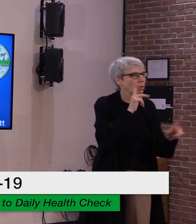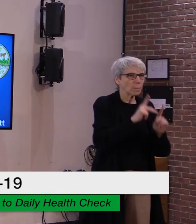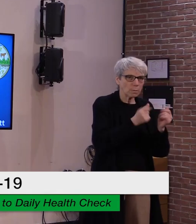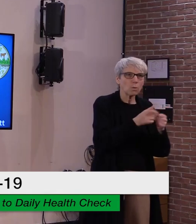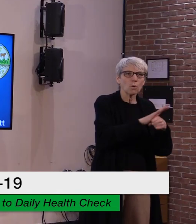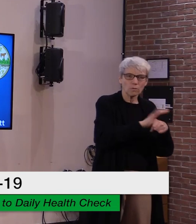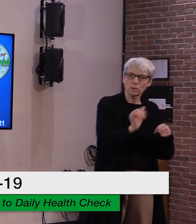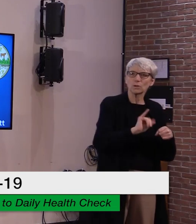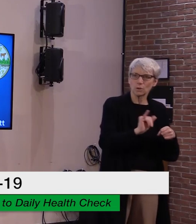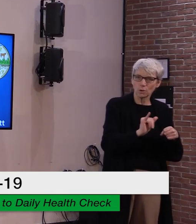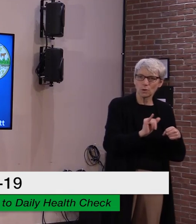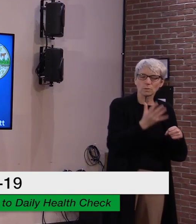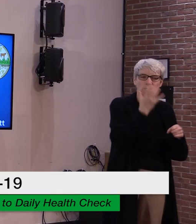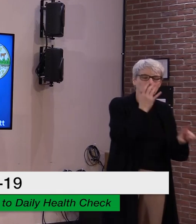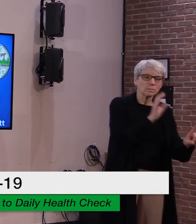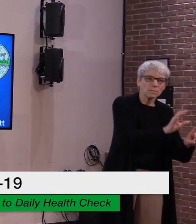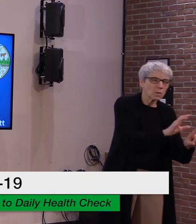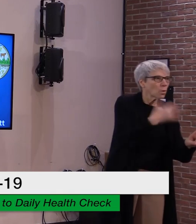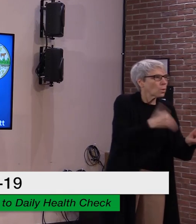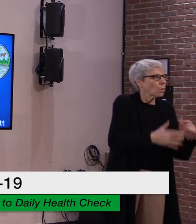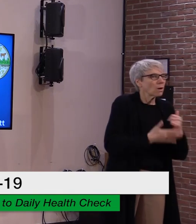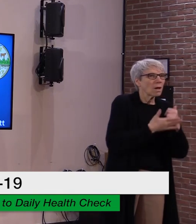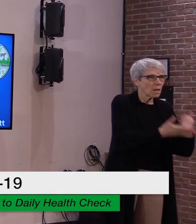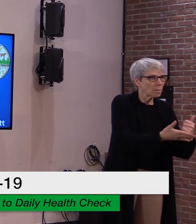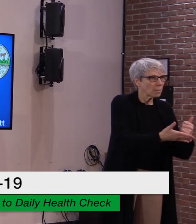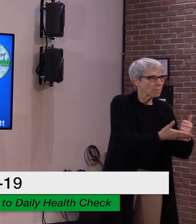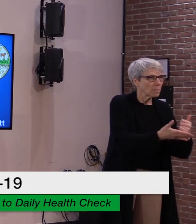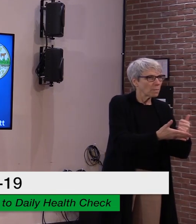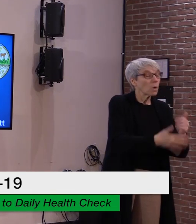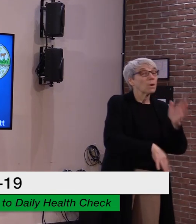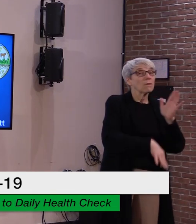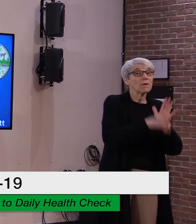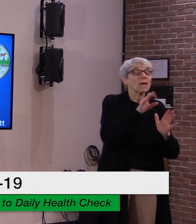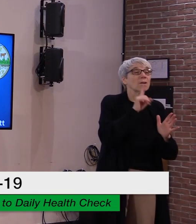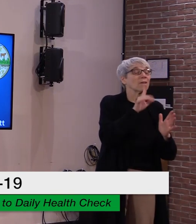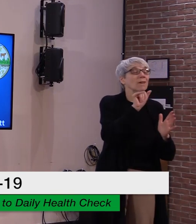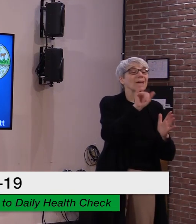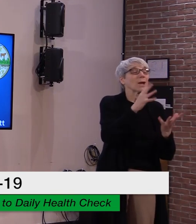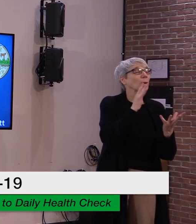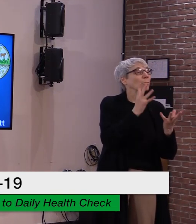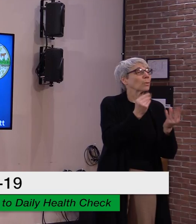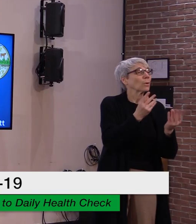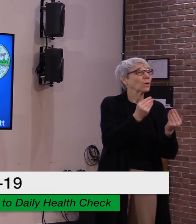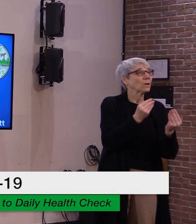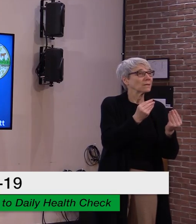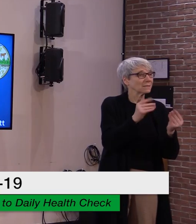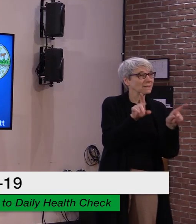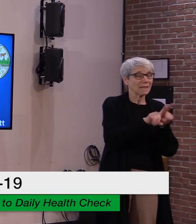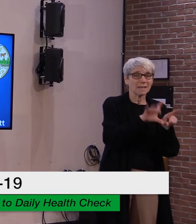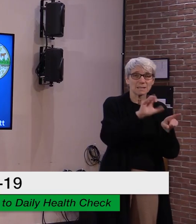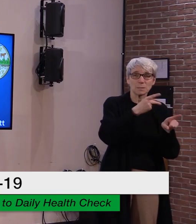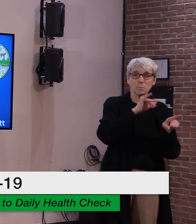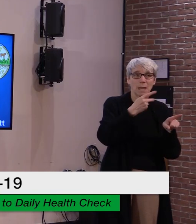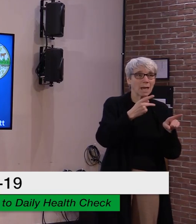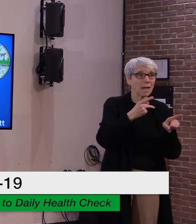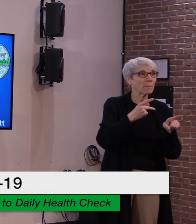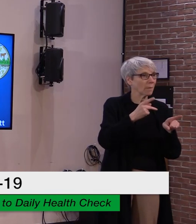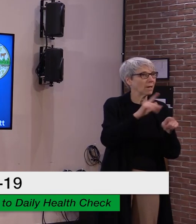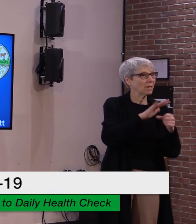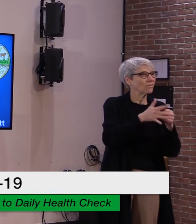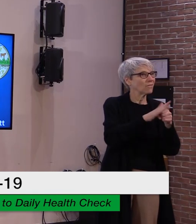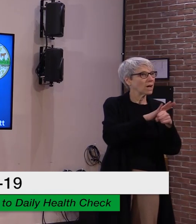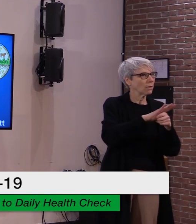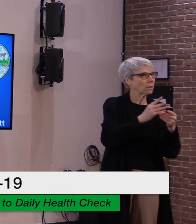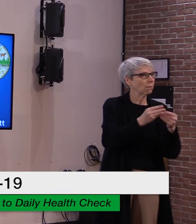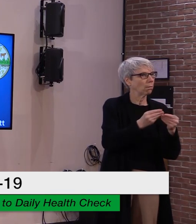turns out humidity is an enemy to the virus and finally the use of the steroid medication